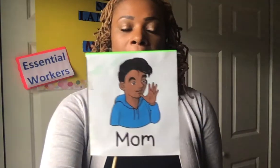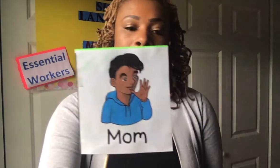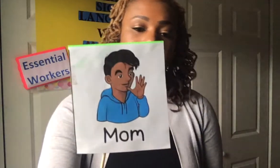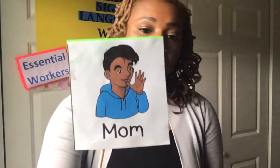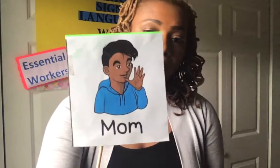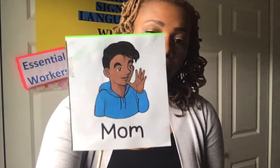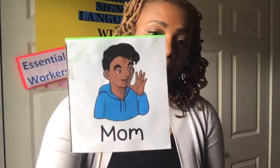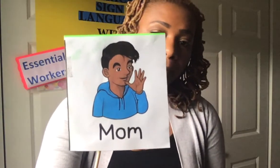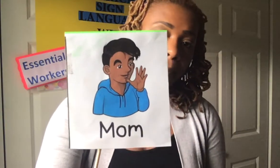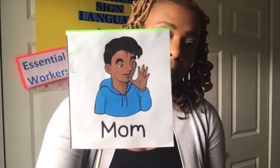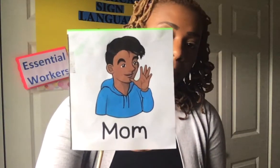Mom.